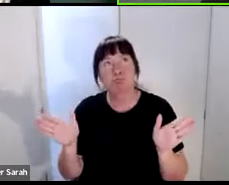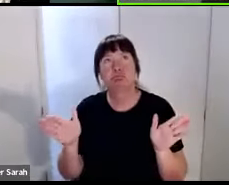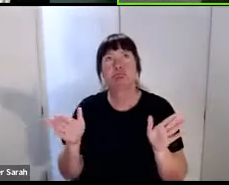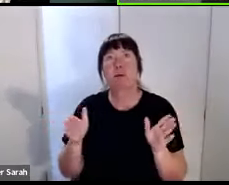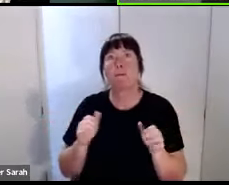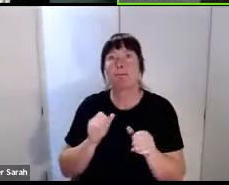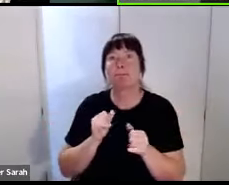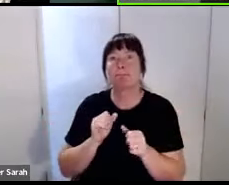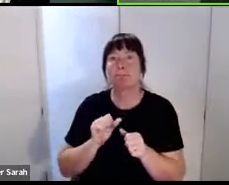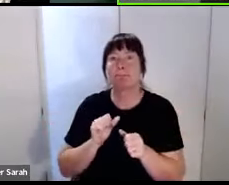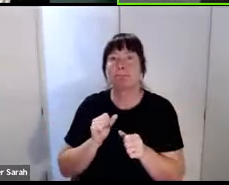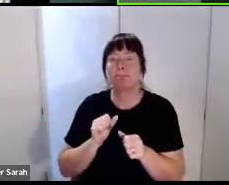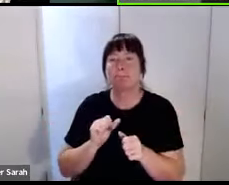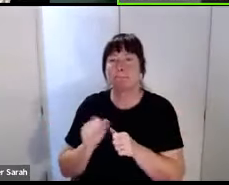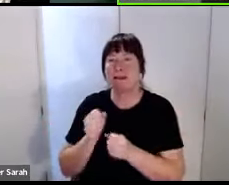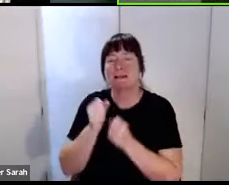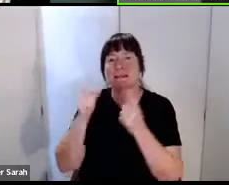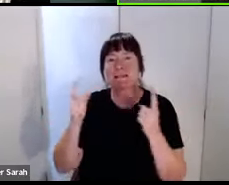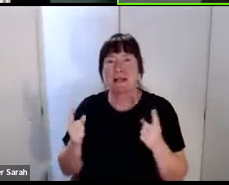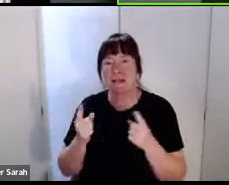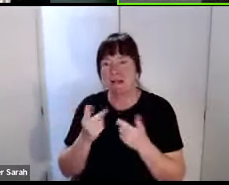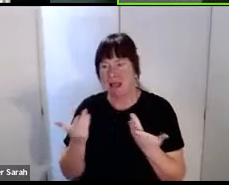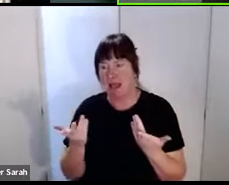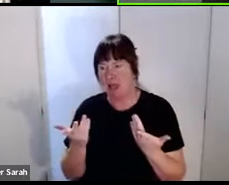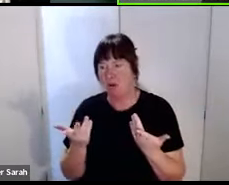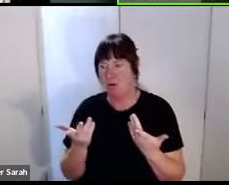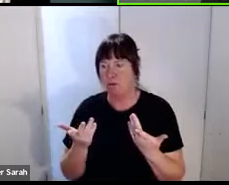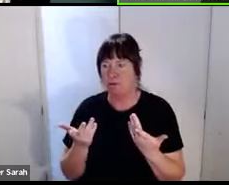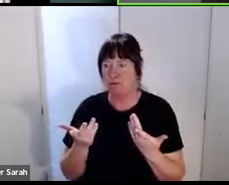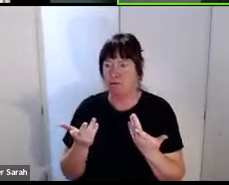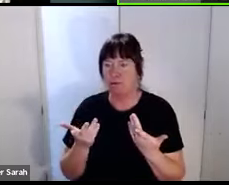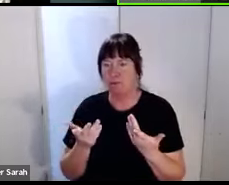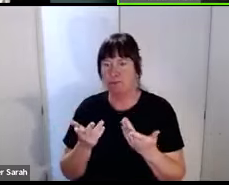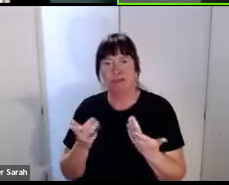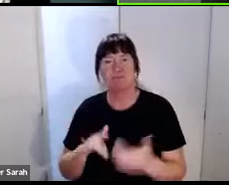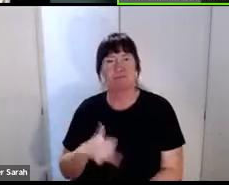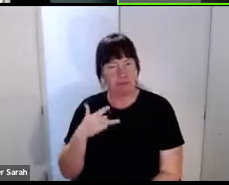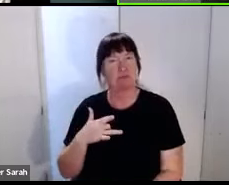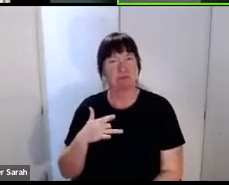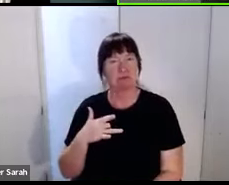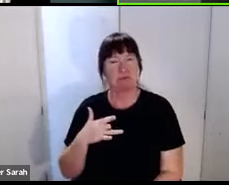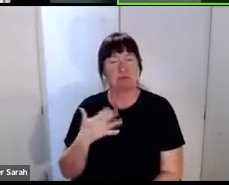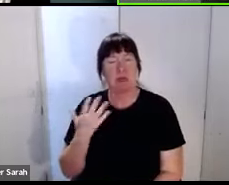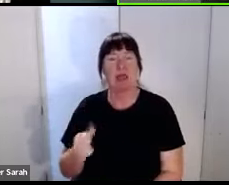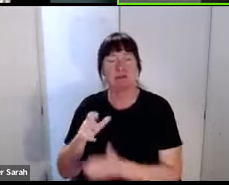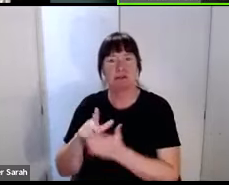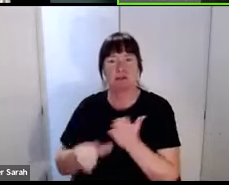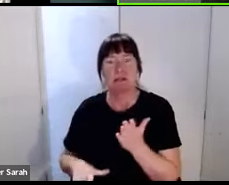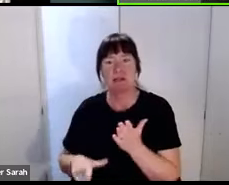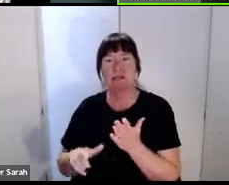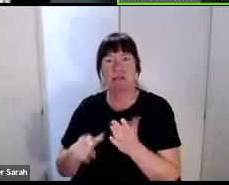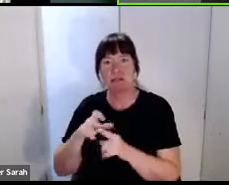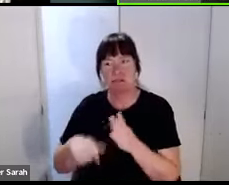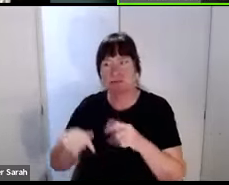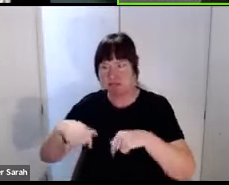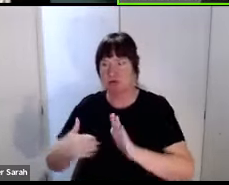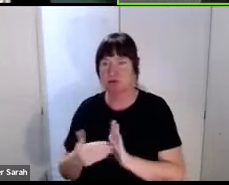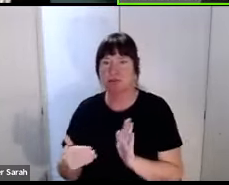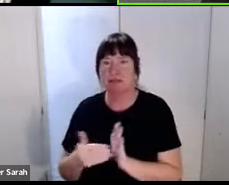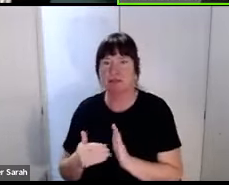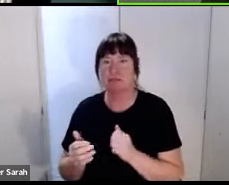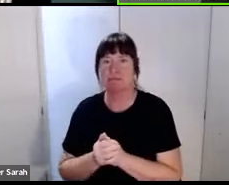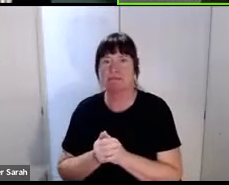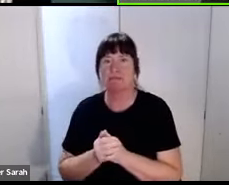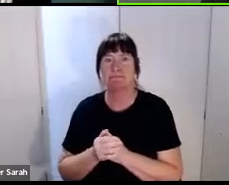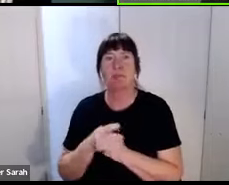with disability in this community and what the need is. I'm just looking around the room and yep, we have